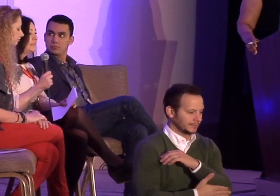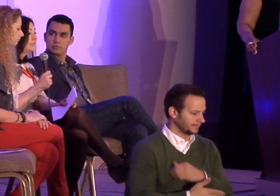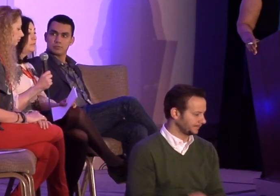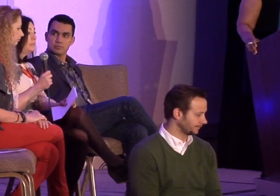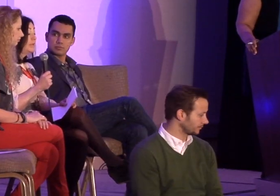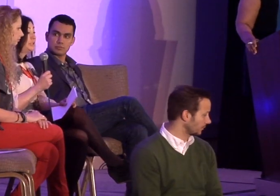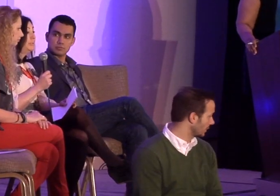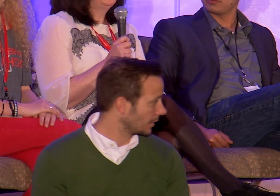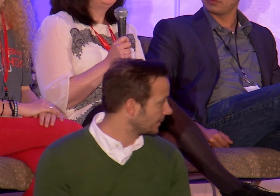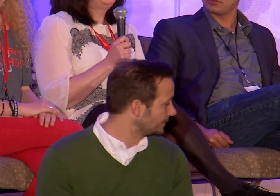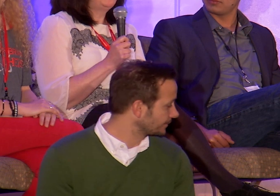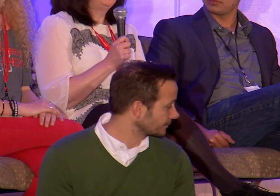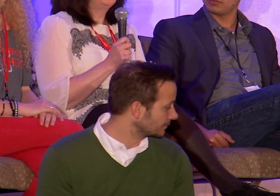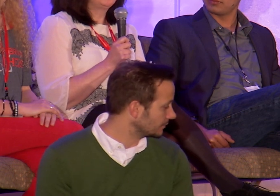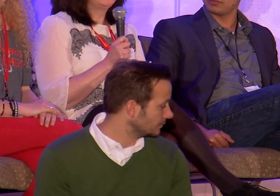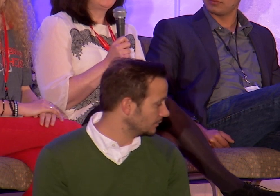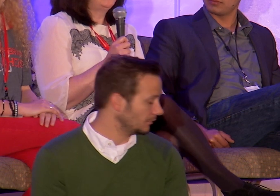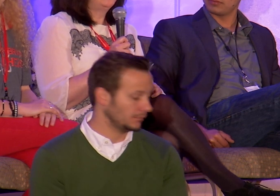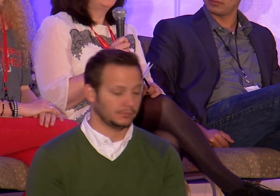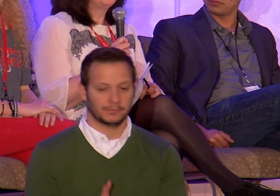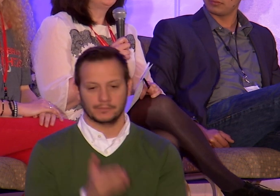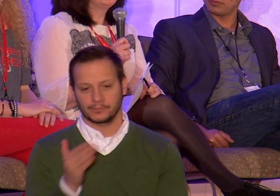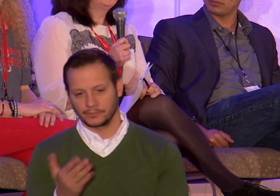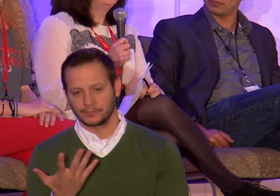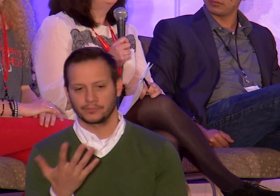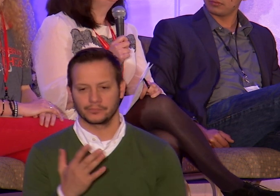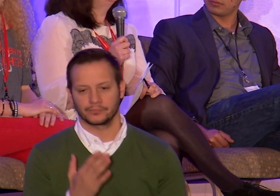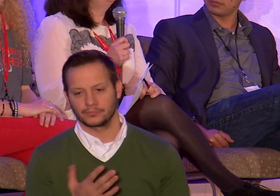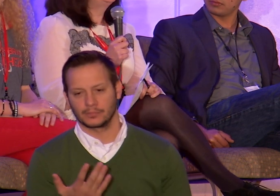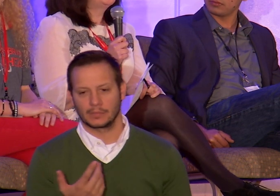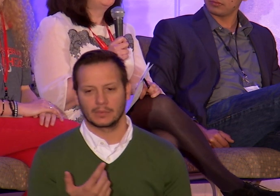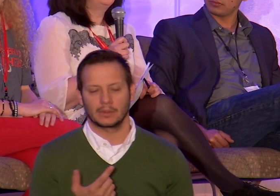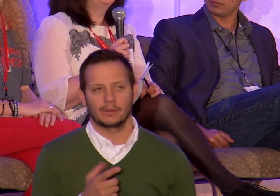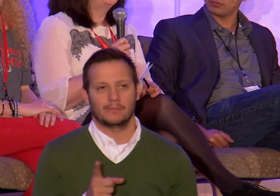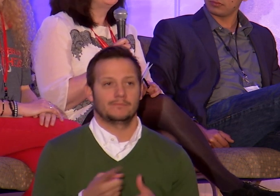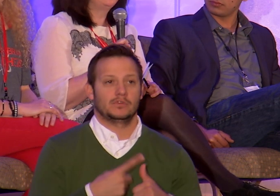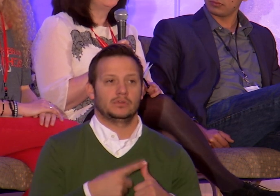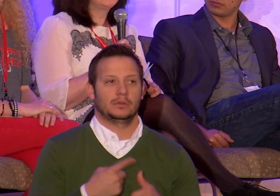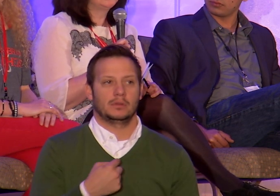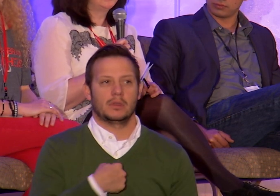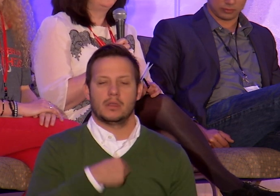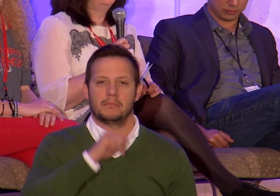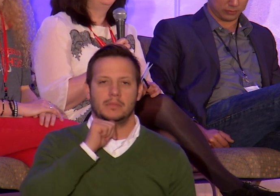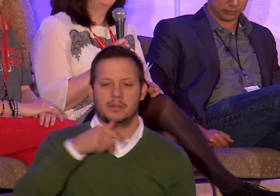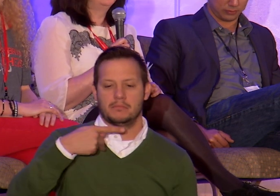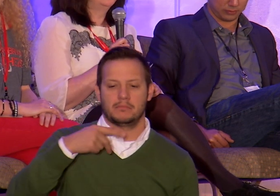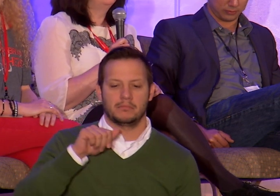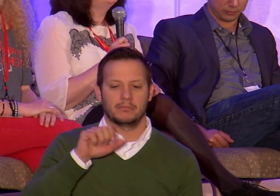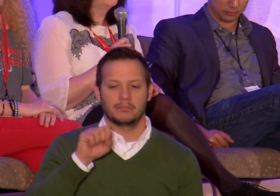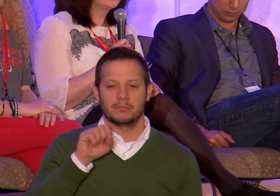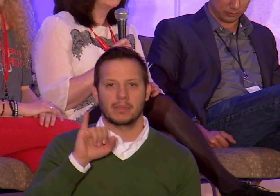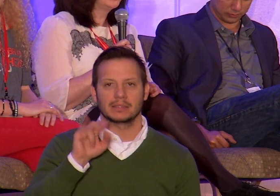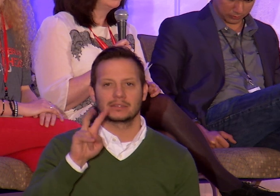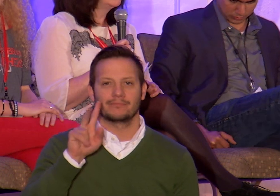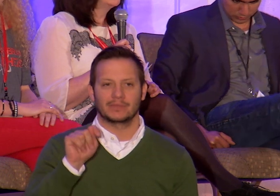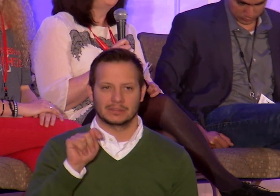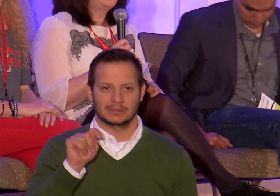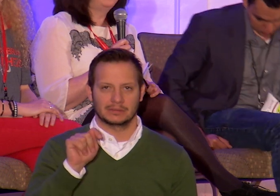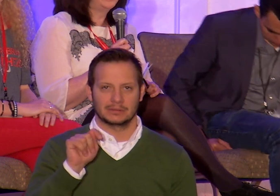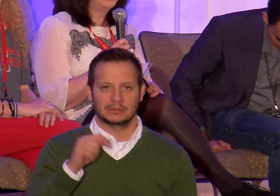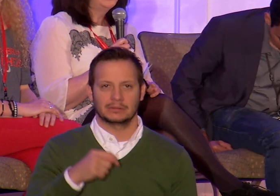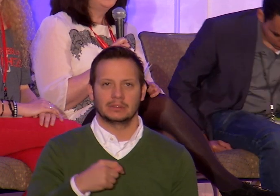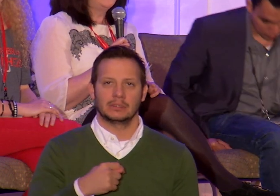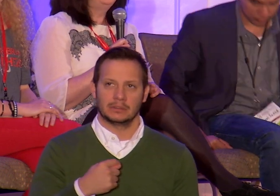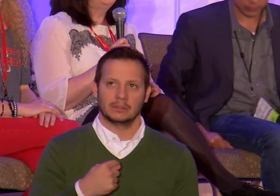I think it's questionable and debatable to say that as a result. First of all, let me say I'm not a pacifist. I don't think that force is a